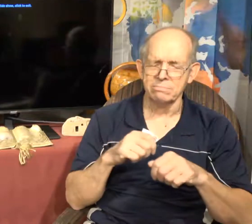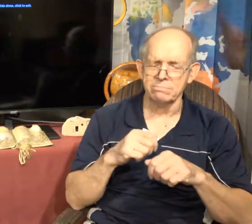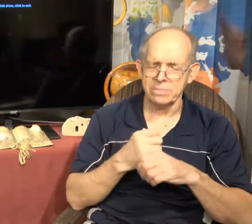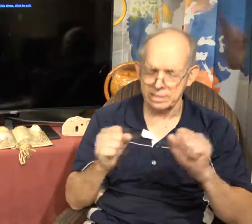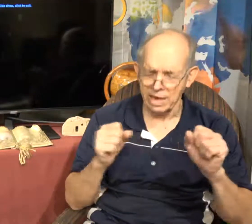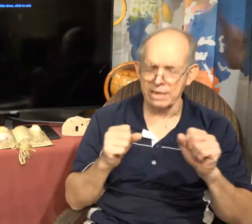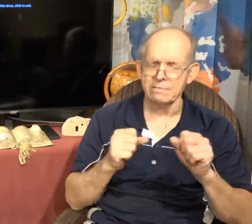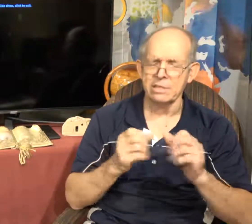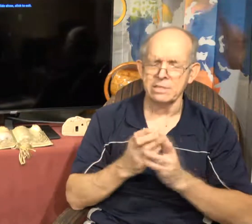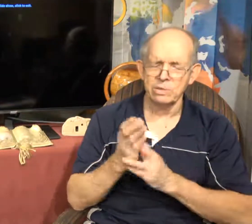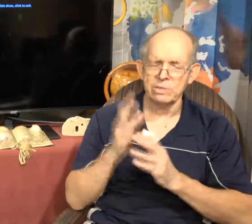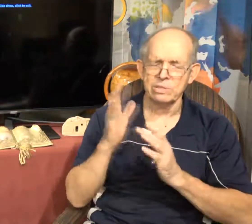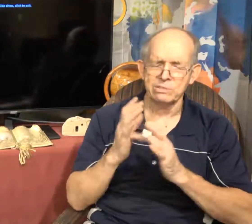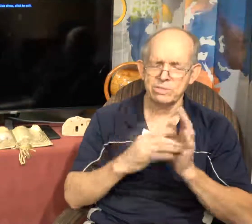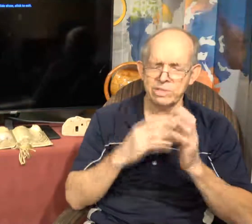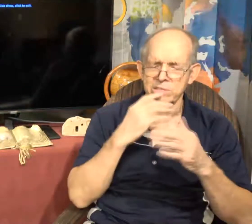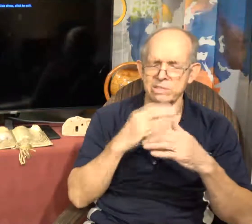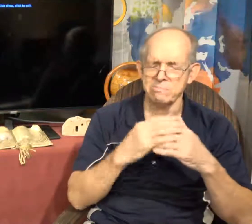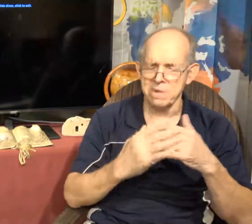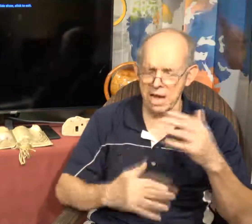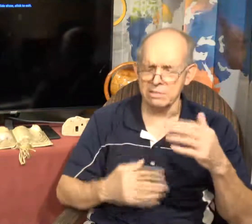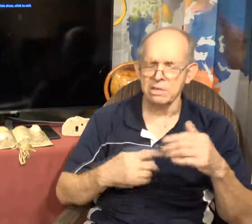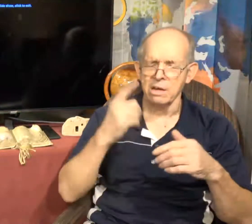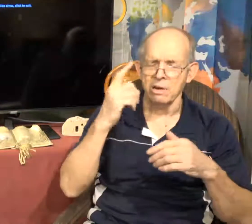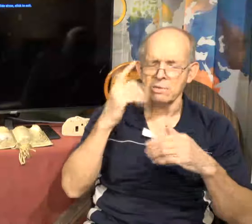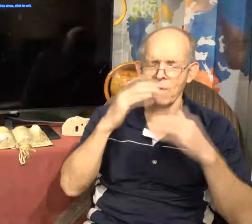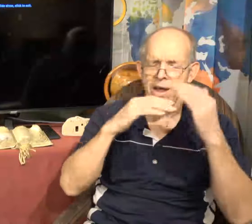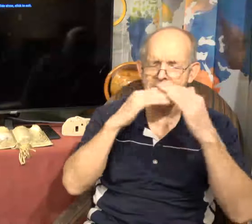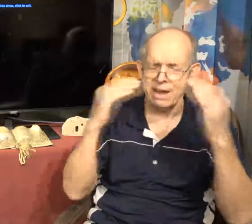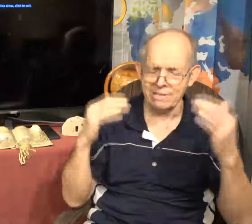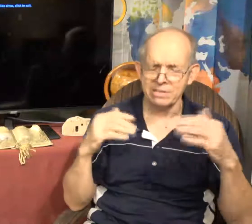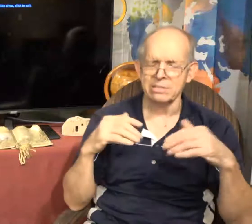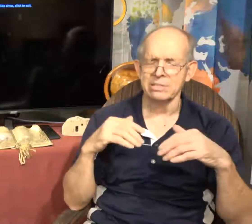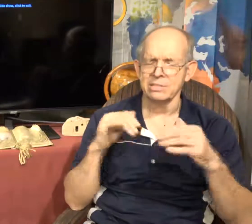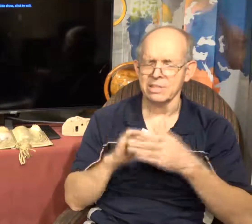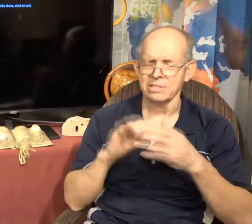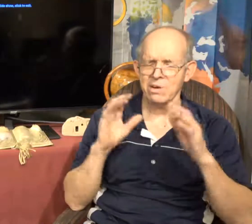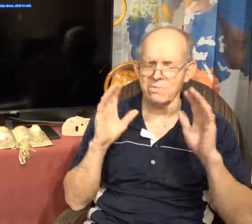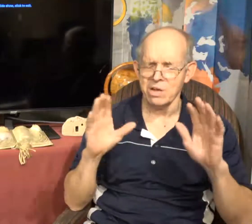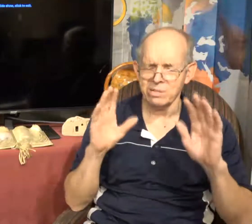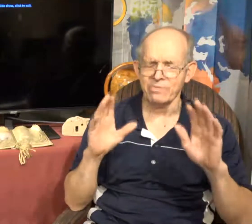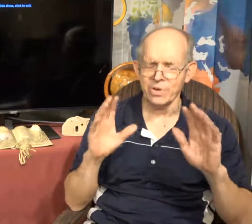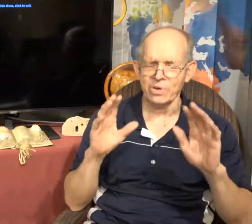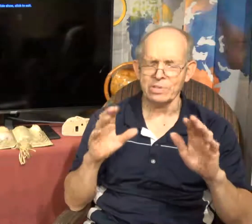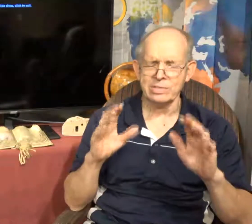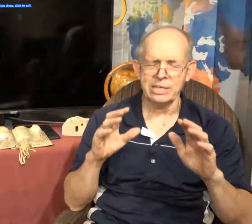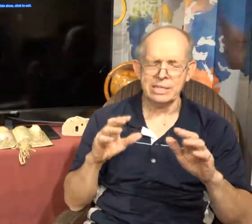be saved through Jesus' blood to heaven. That's wonderful.